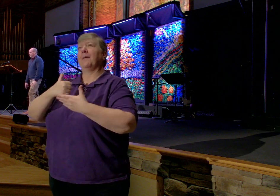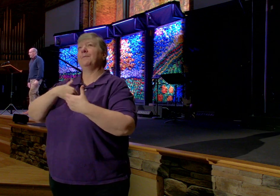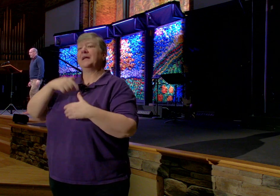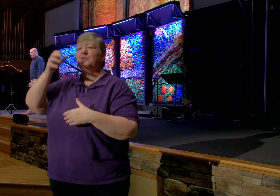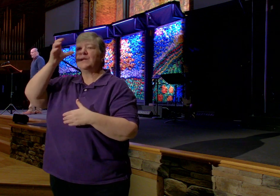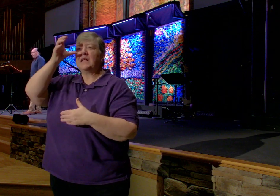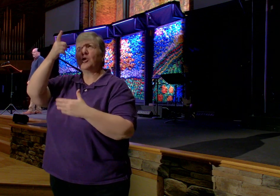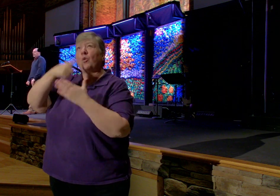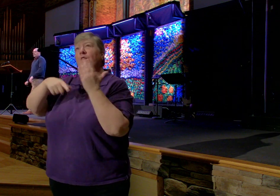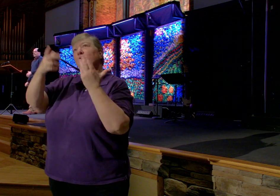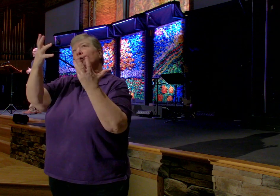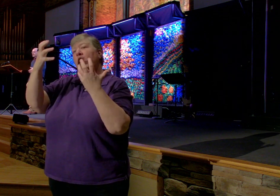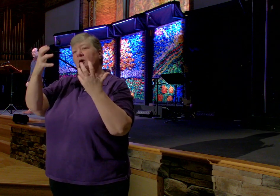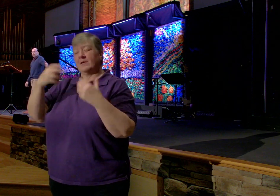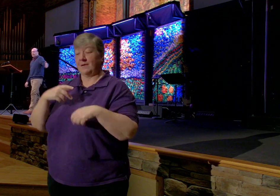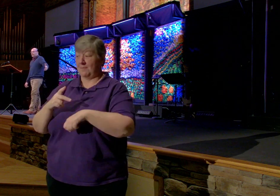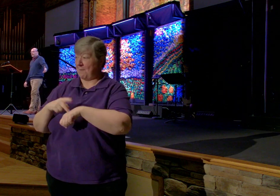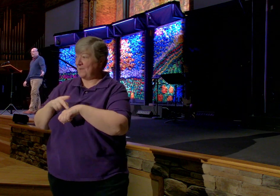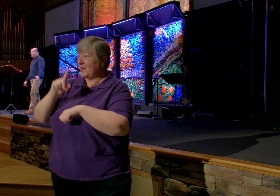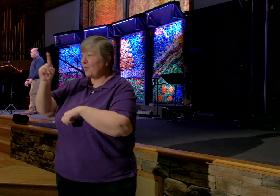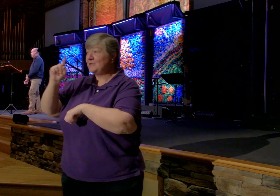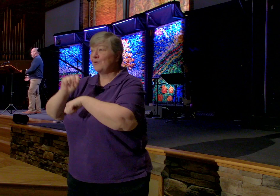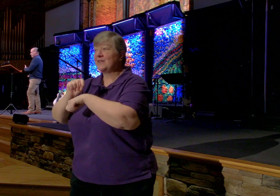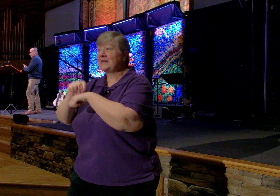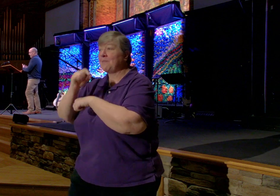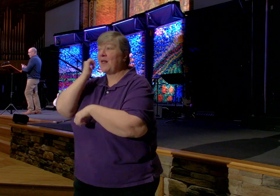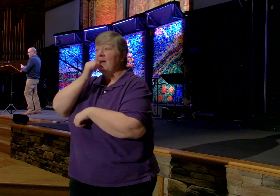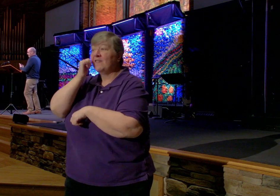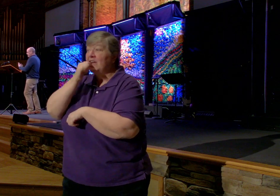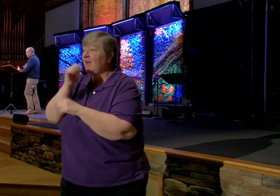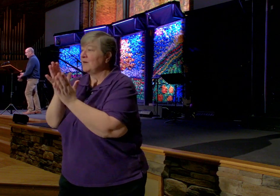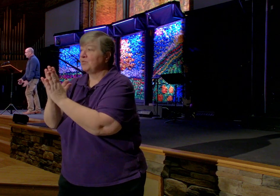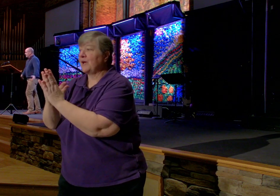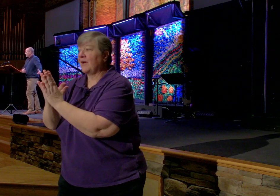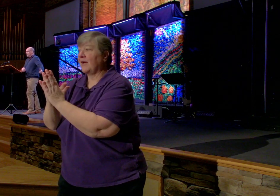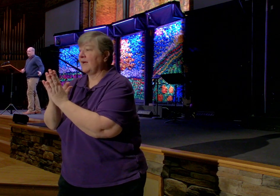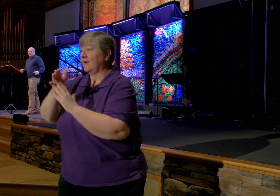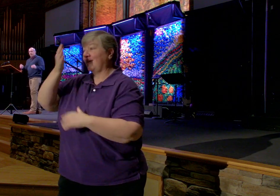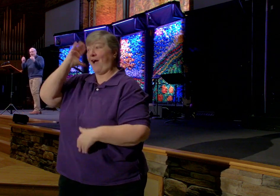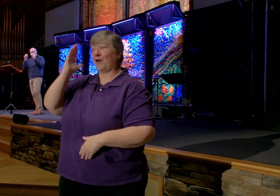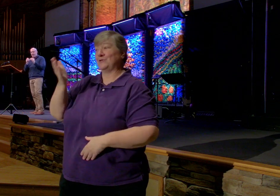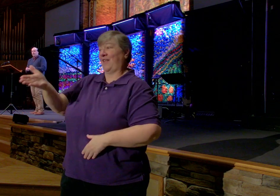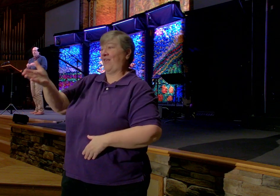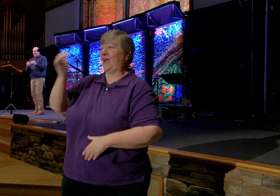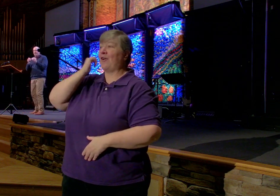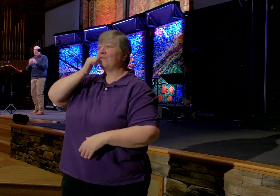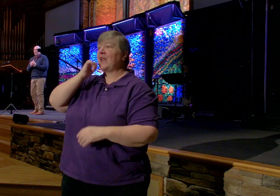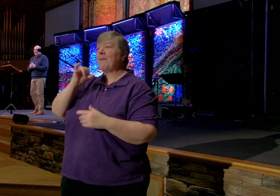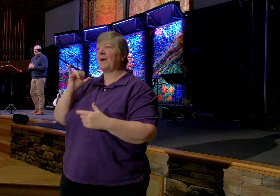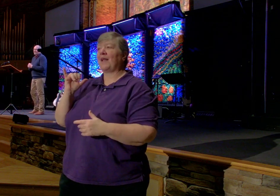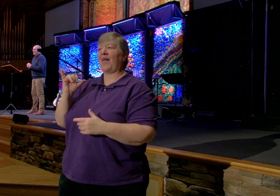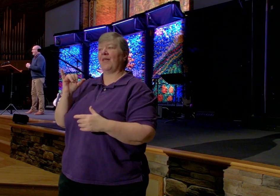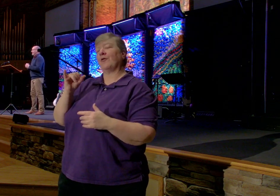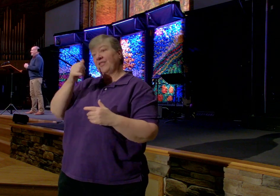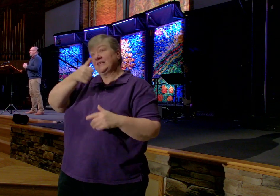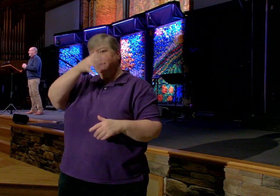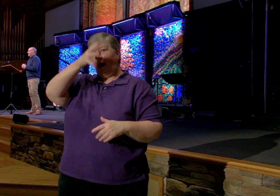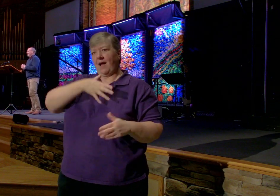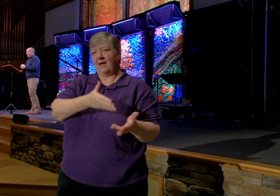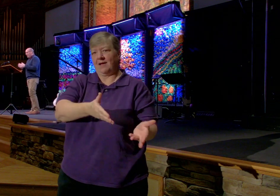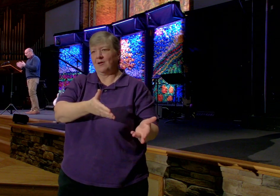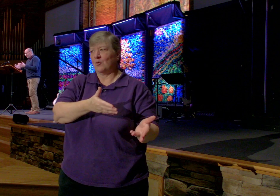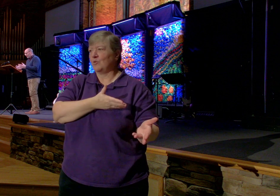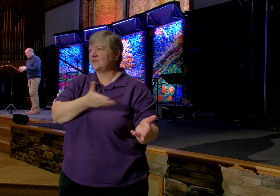me to hear what you want me to do. Peter went to the temple every day to pray. This guy was there every day, but on this particular